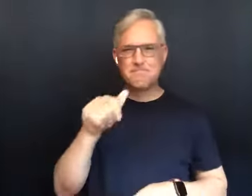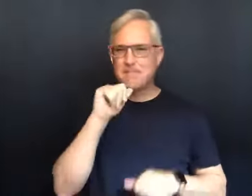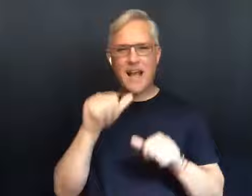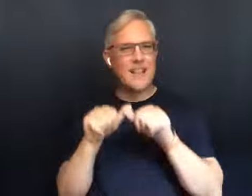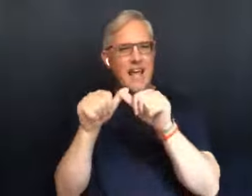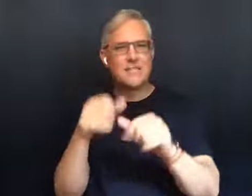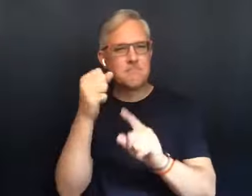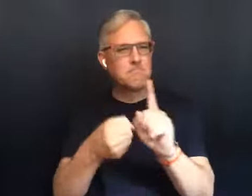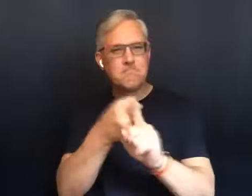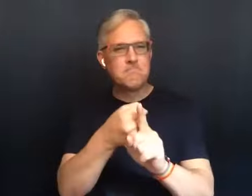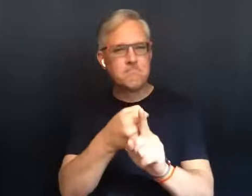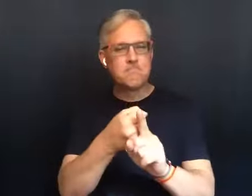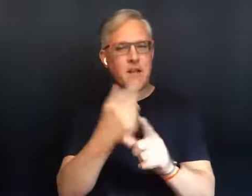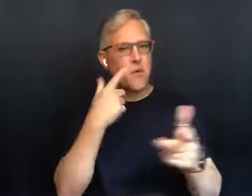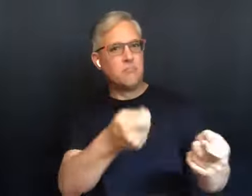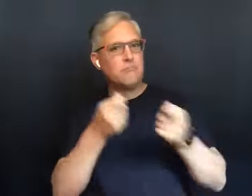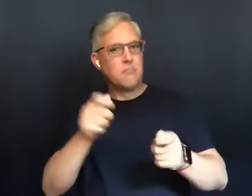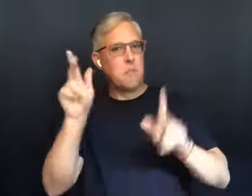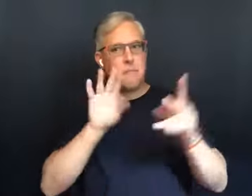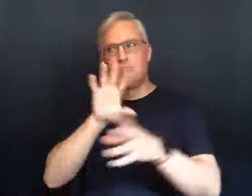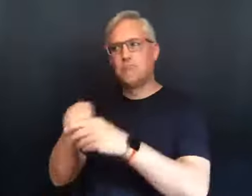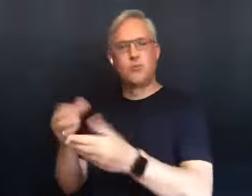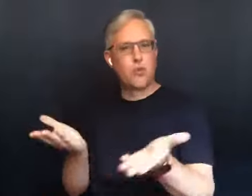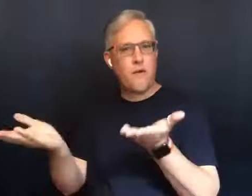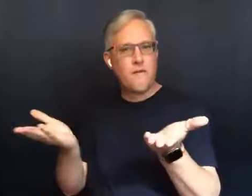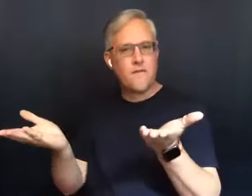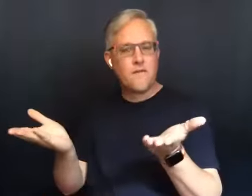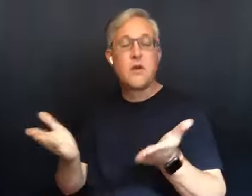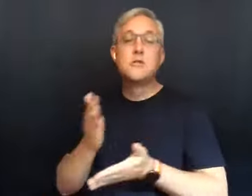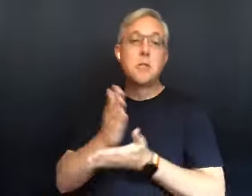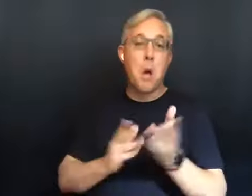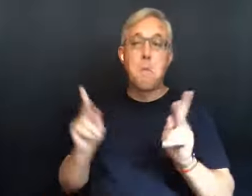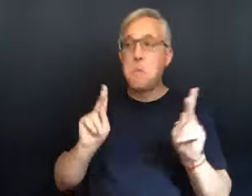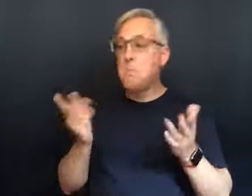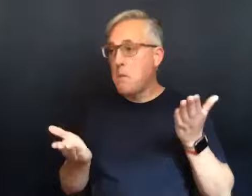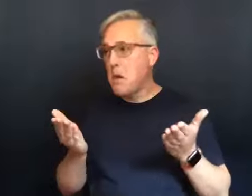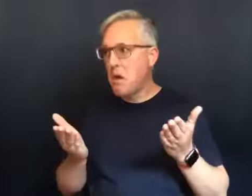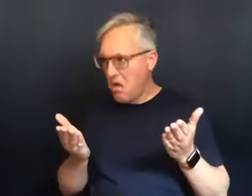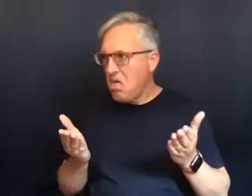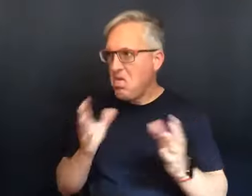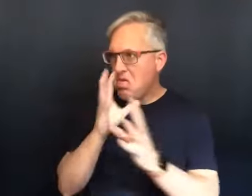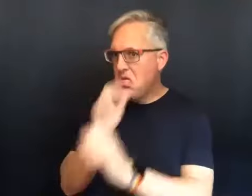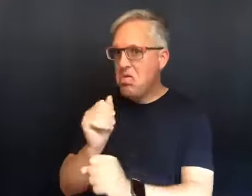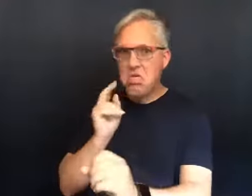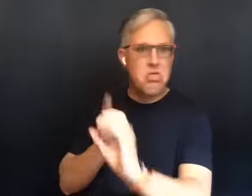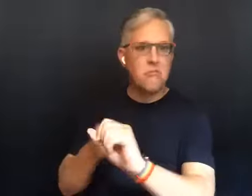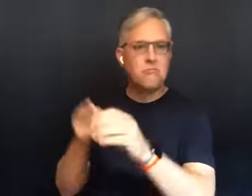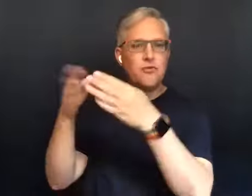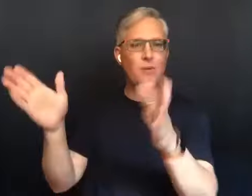So that really worked, but it didn't seem to have much of a long-lasting impact for getting people into service. There might have been a few